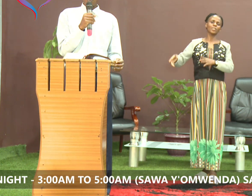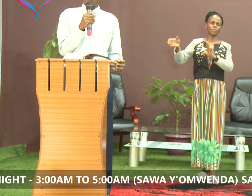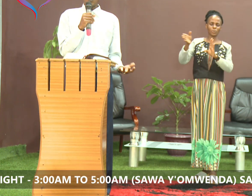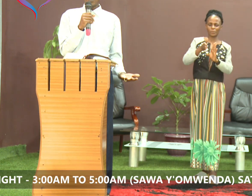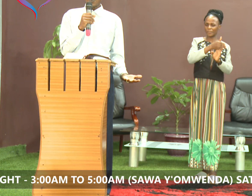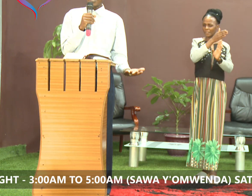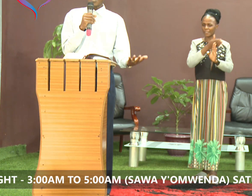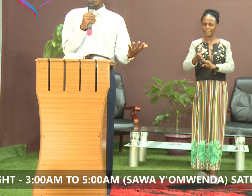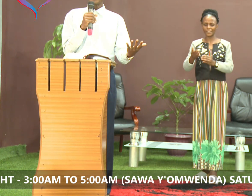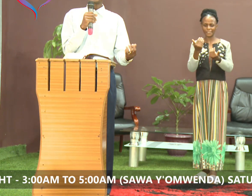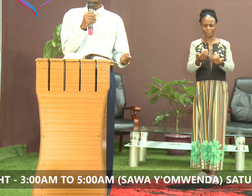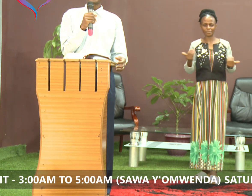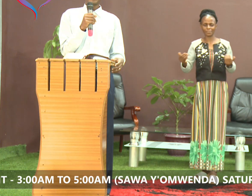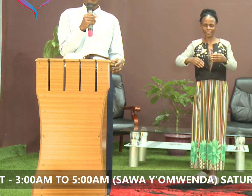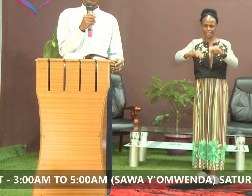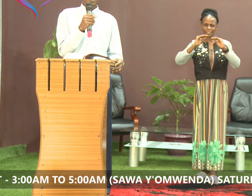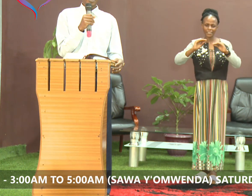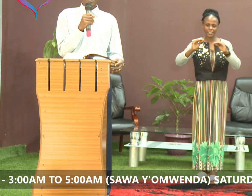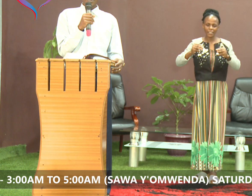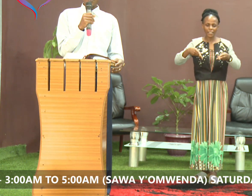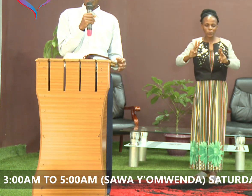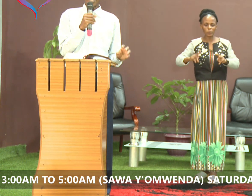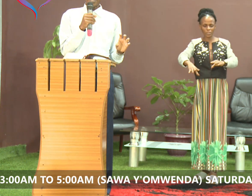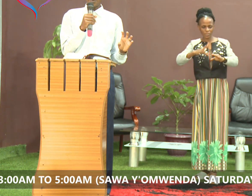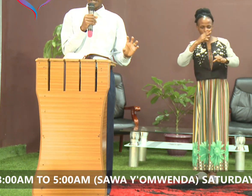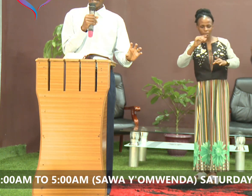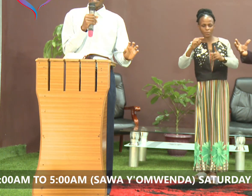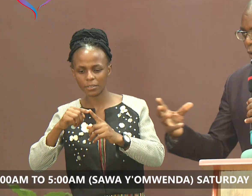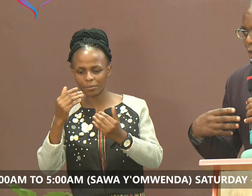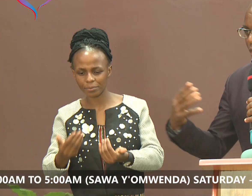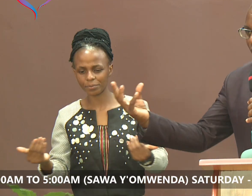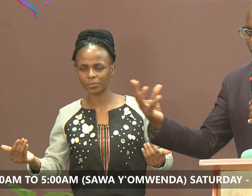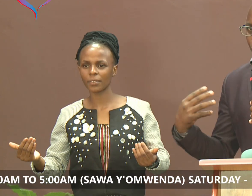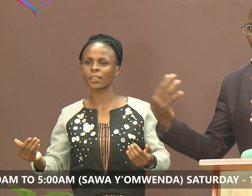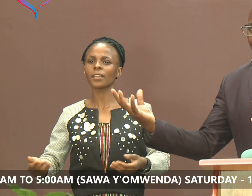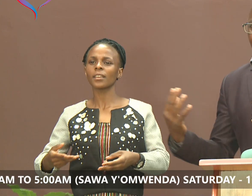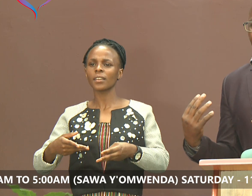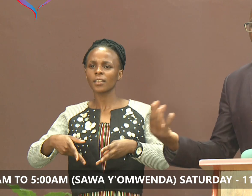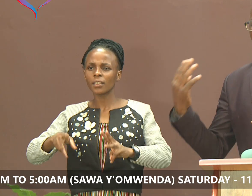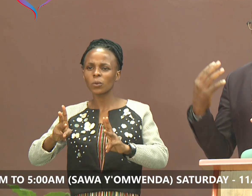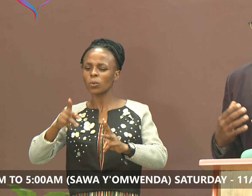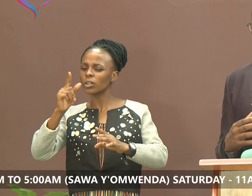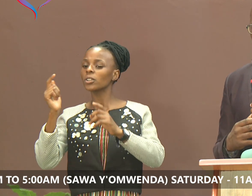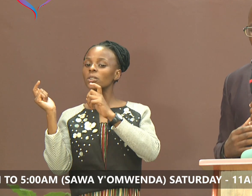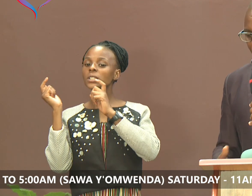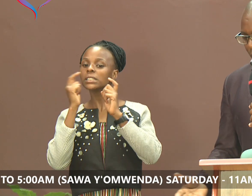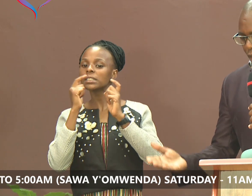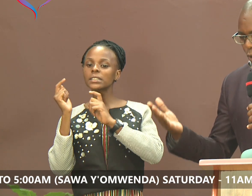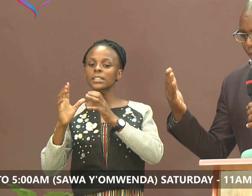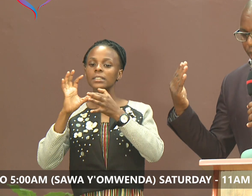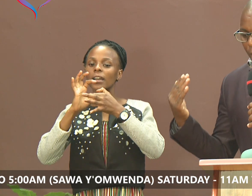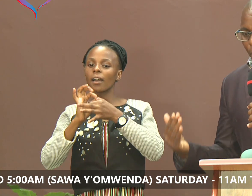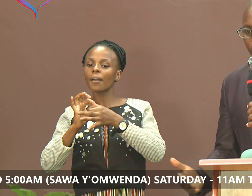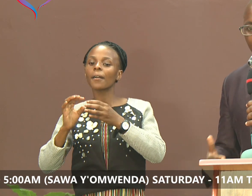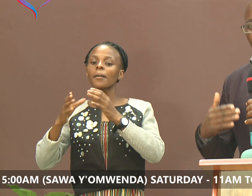child. Mumusomesa. By the way you talk to this child. Mungeri je mwogera naye. By the way you interact with mother and father. Mungeri je mukolagana mu